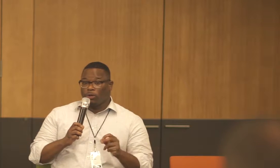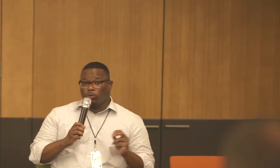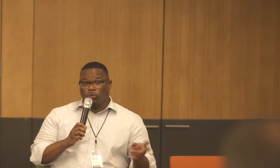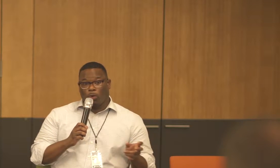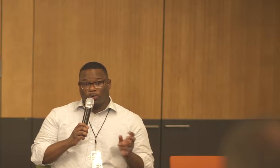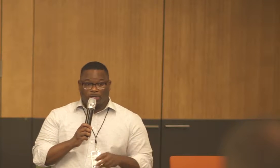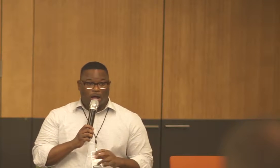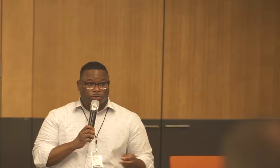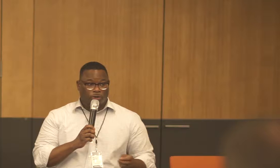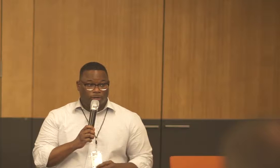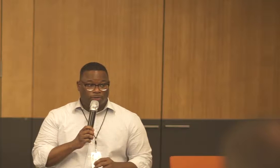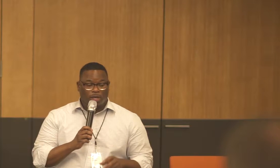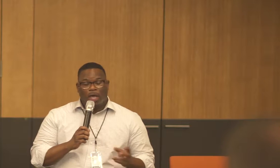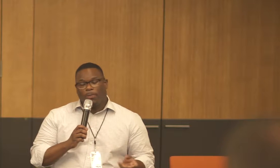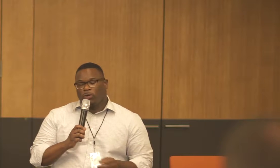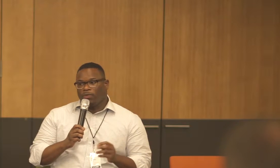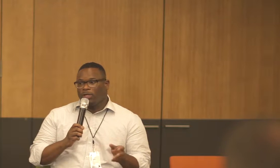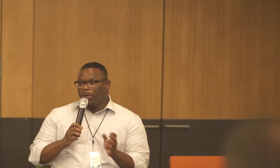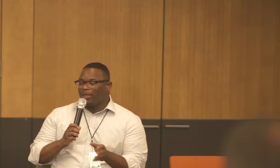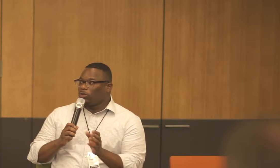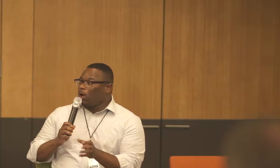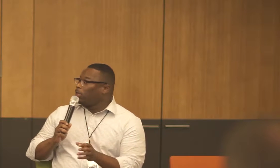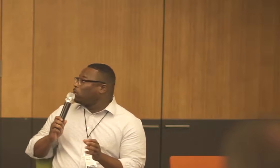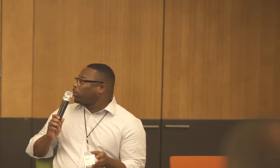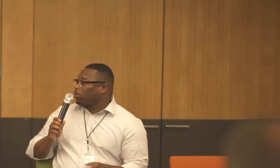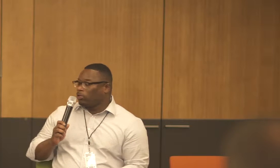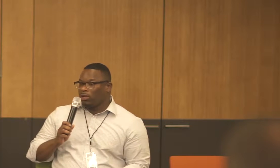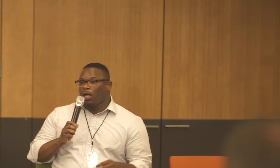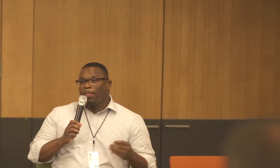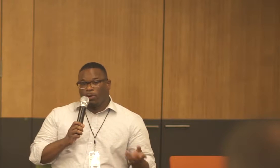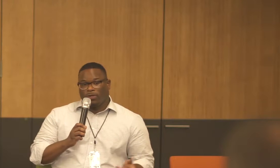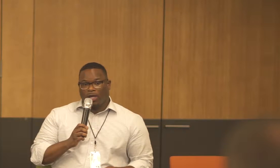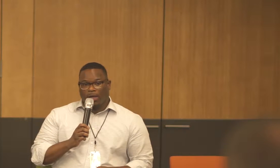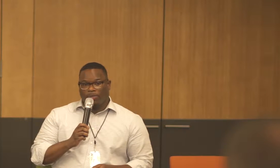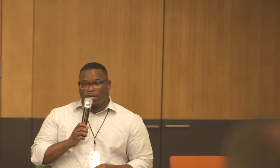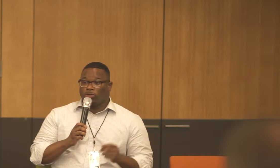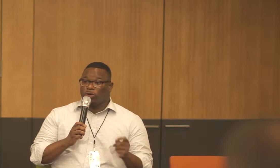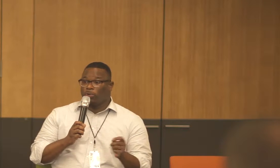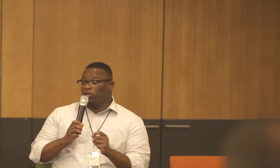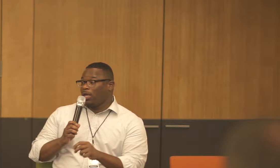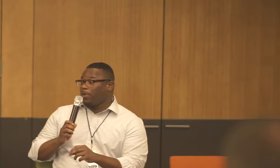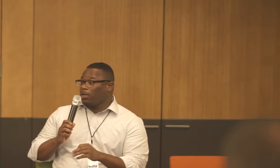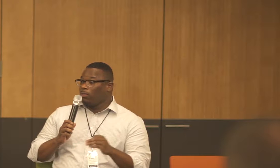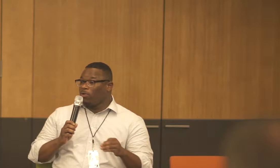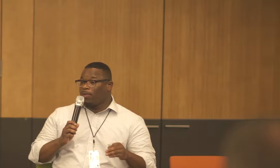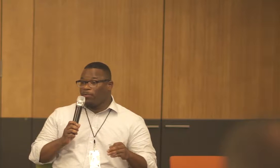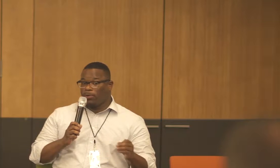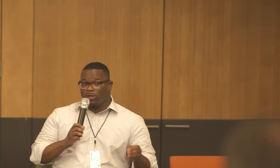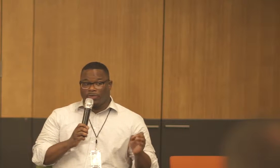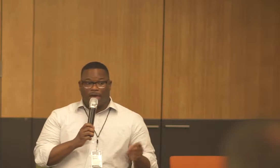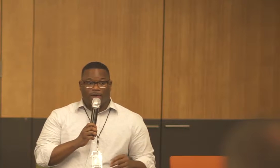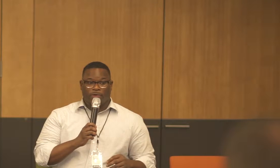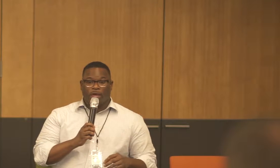for interns who don't possess college degrees. So it really depends on the organization, but oftentimes it starts with the champion, and we've